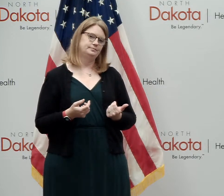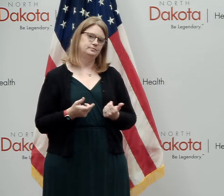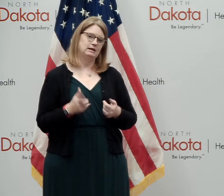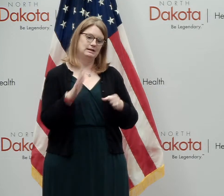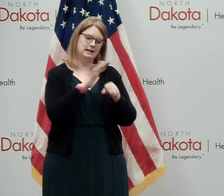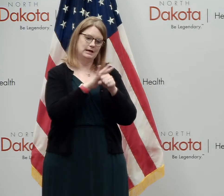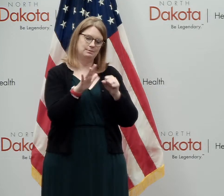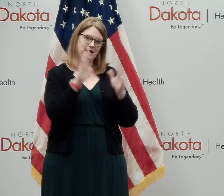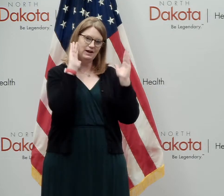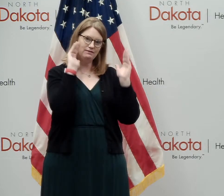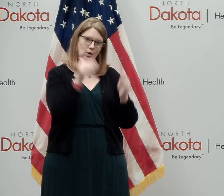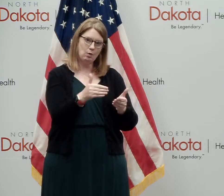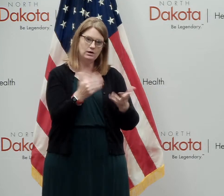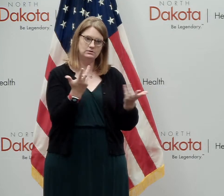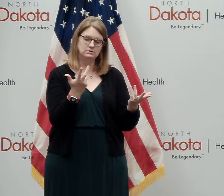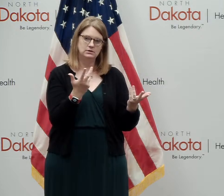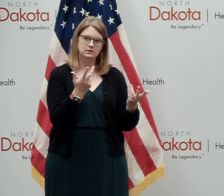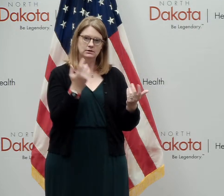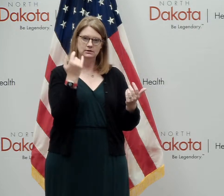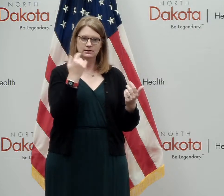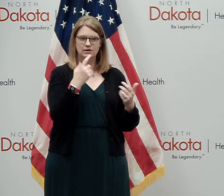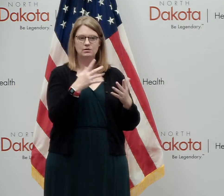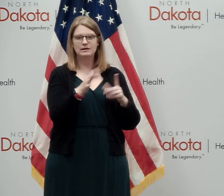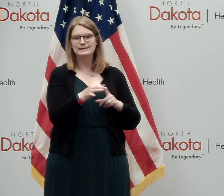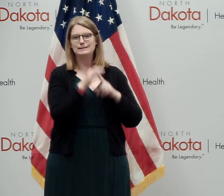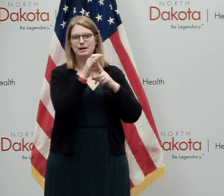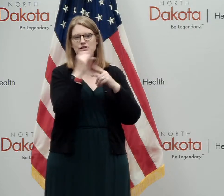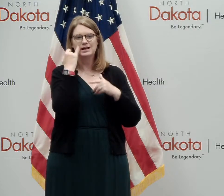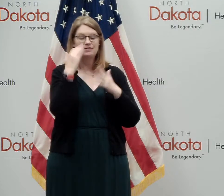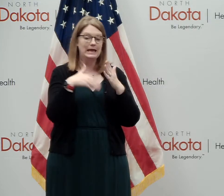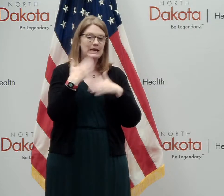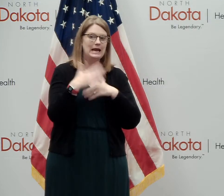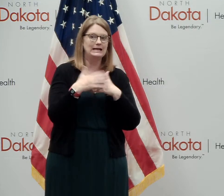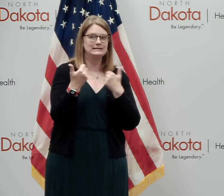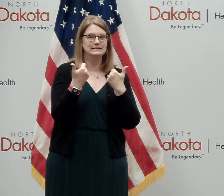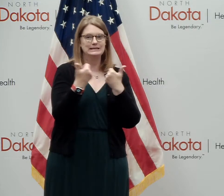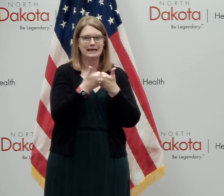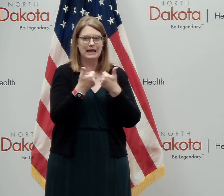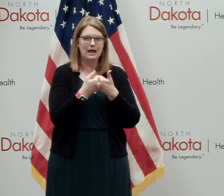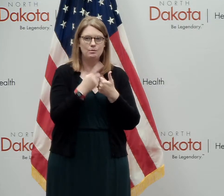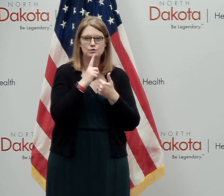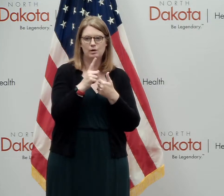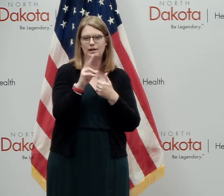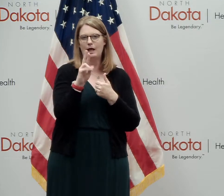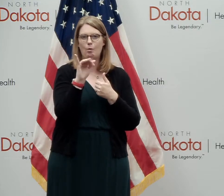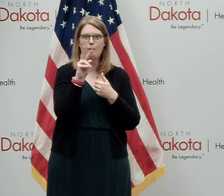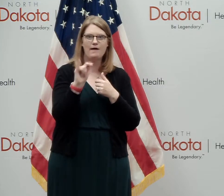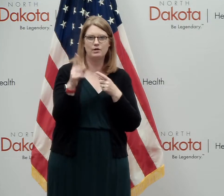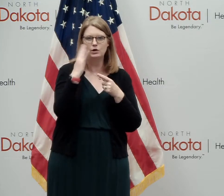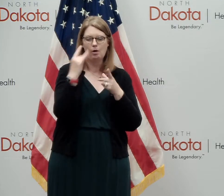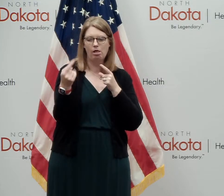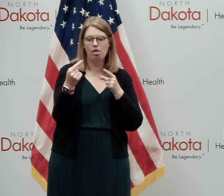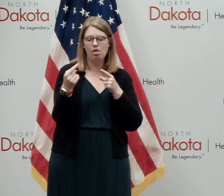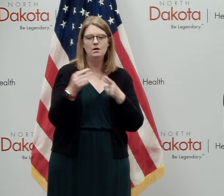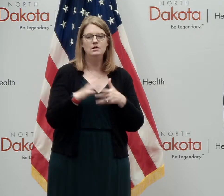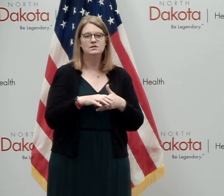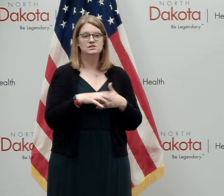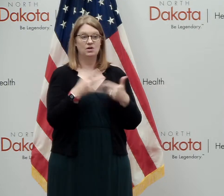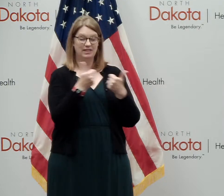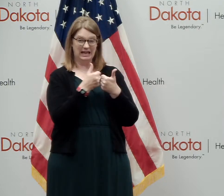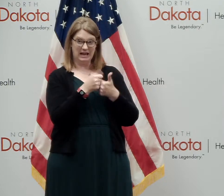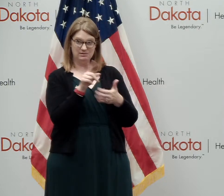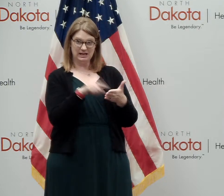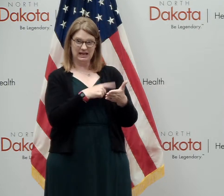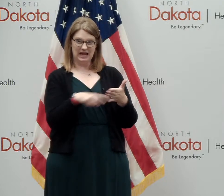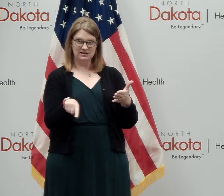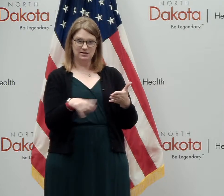complete focus about, particularly if you had a rival coming up or a rival game. And so I really feel for where these games are getting canceled for kids, that's a